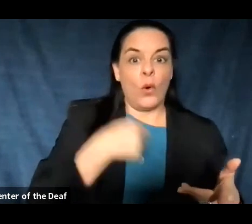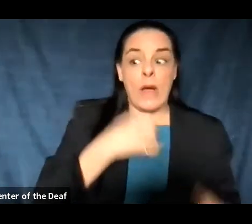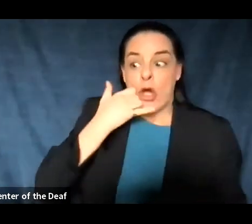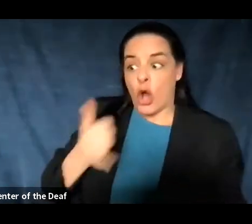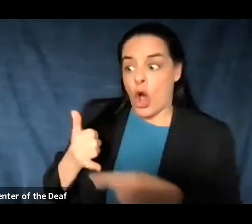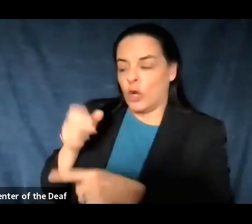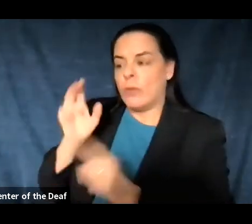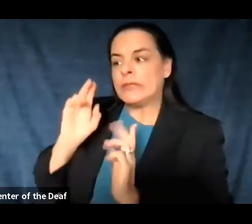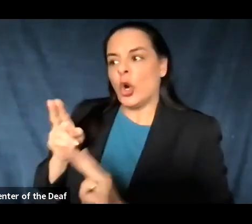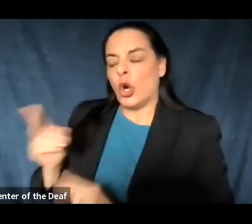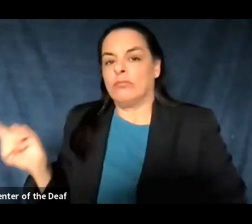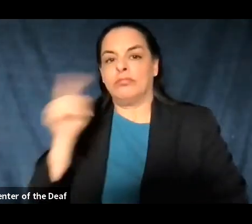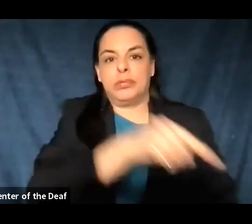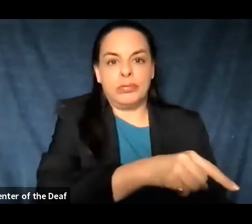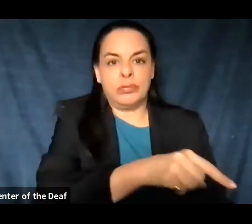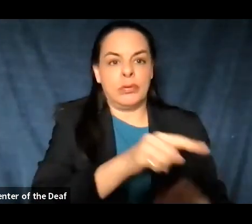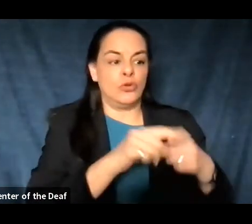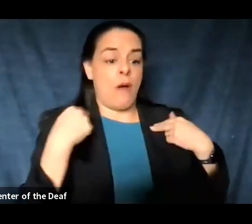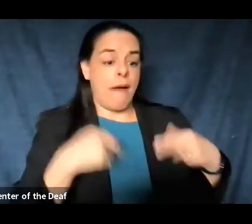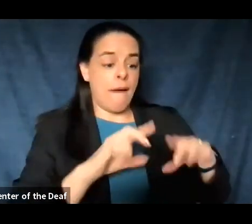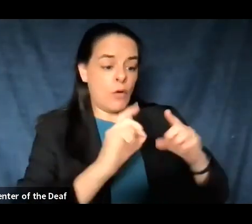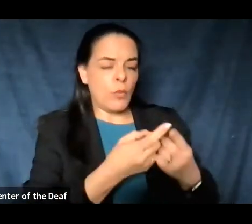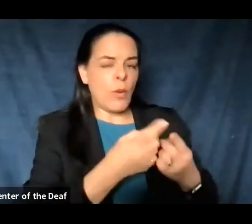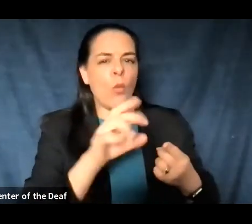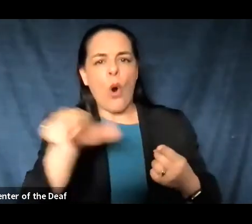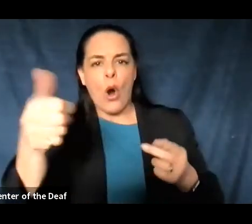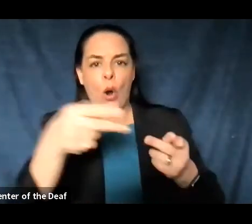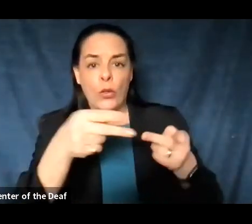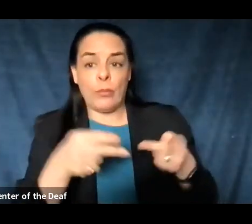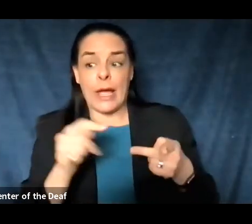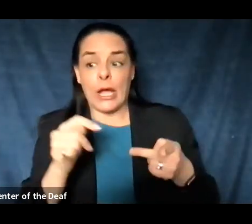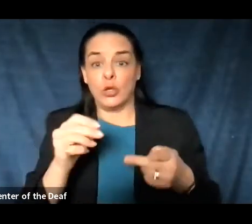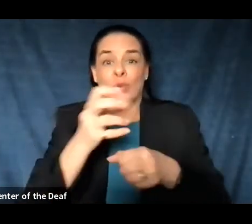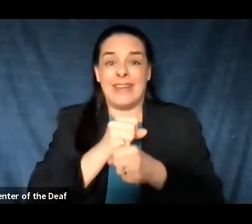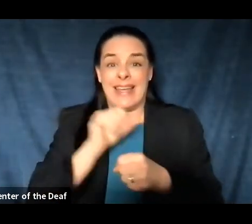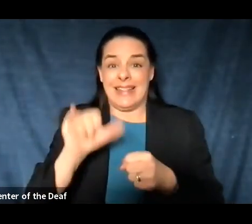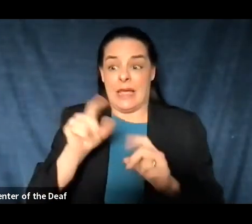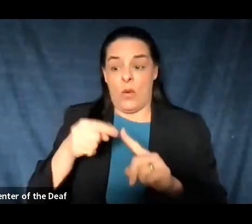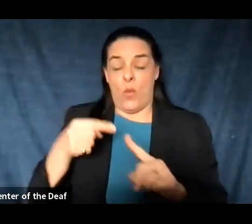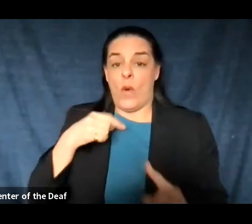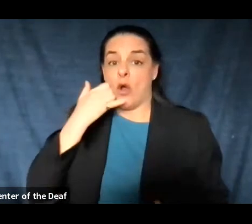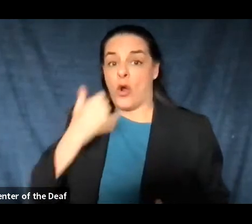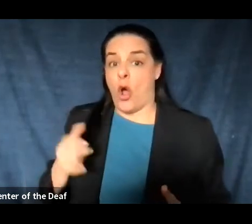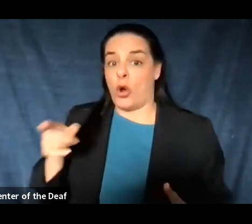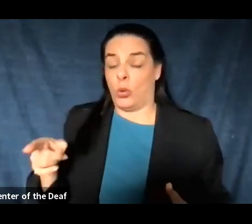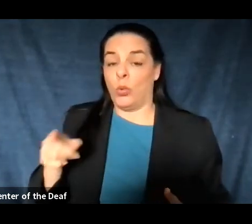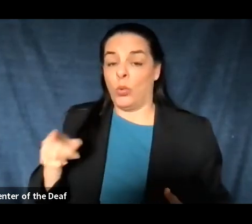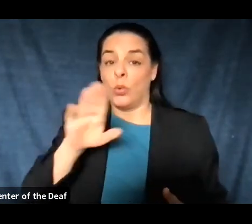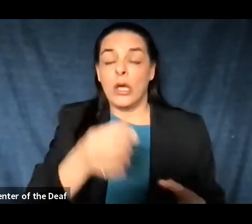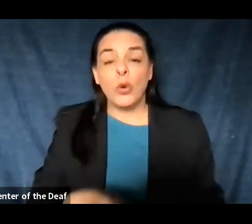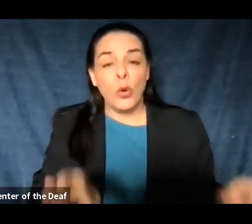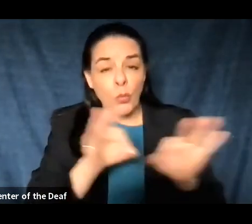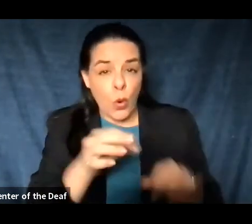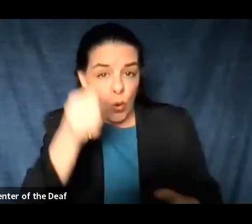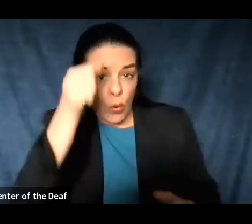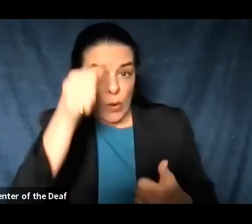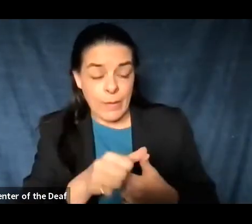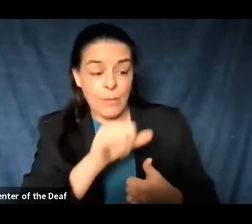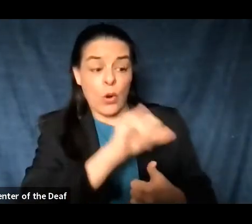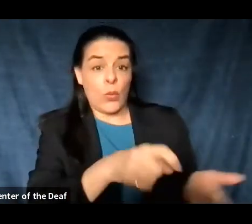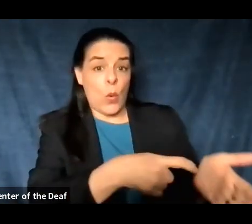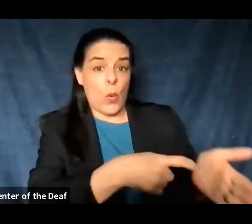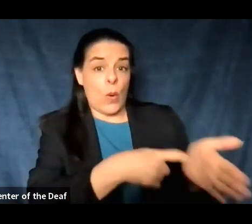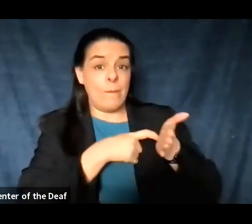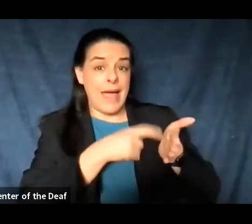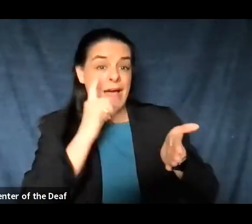located location to receive the vaccine as soon as you are called. It's important to remember that demand for this vaccine